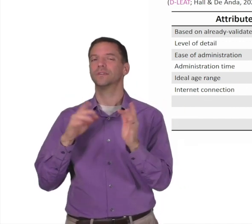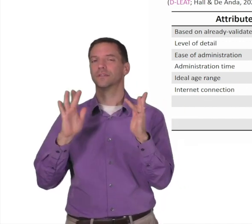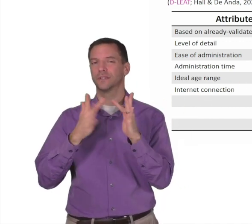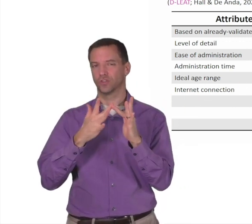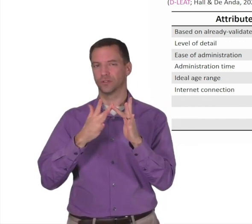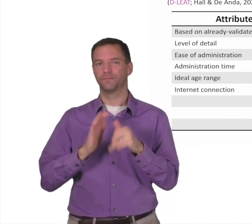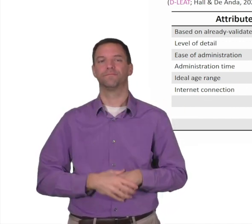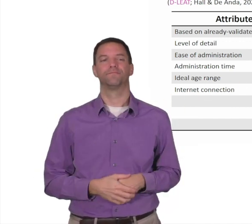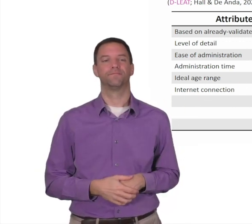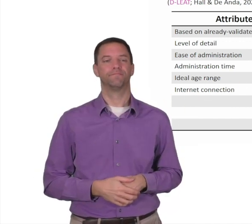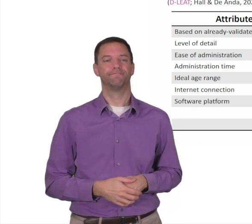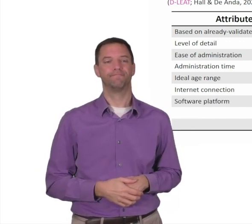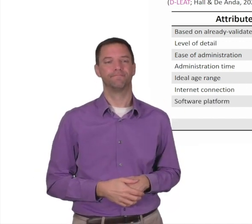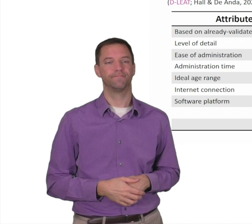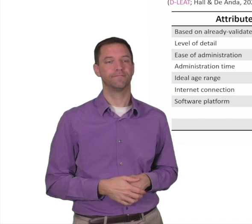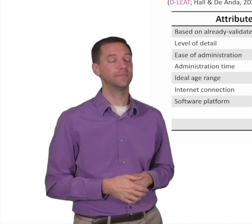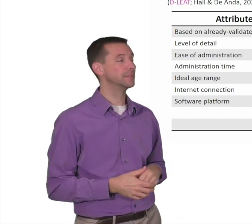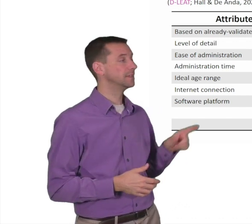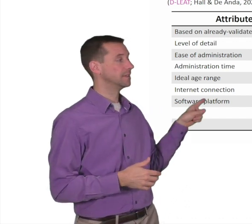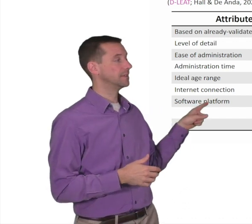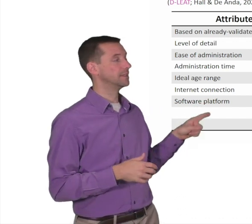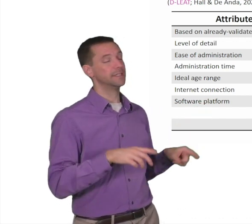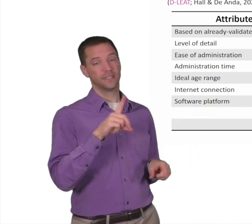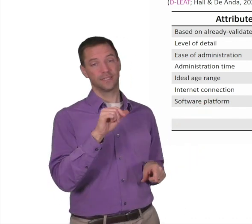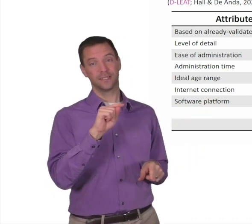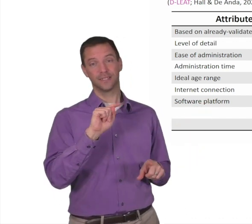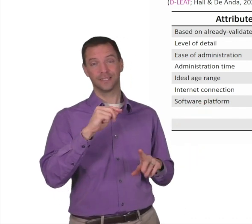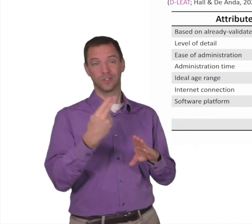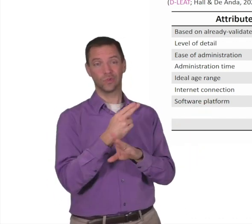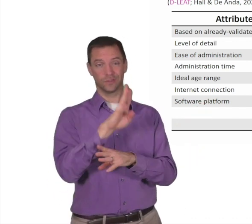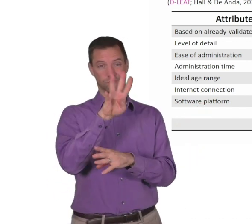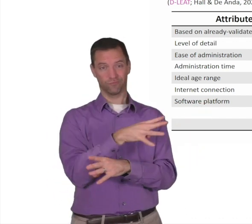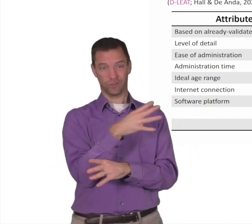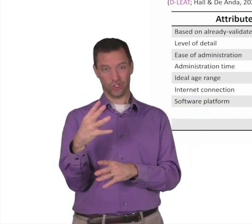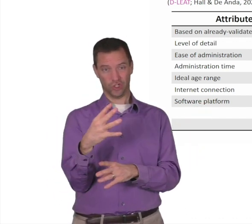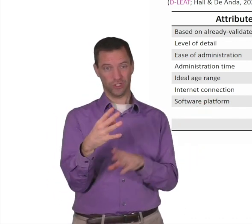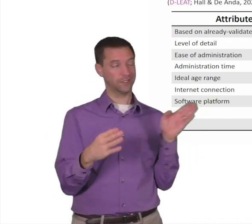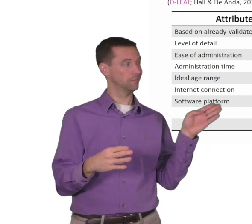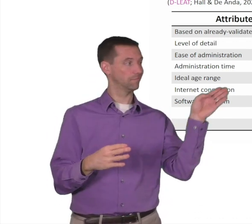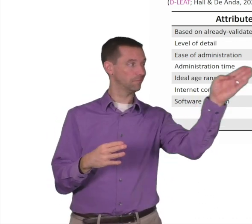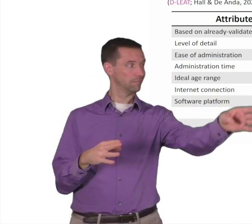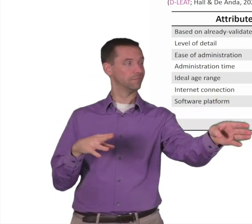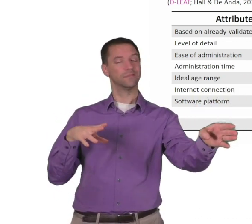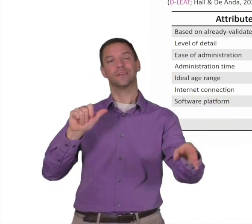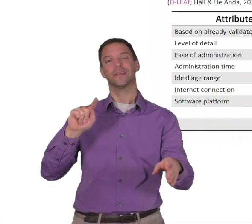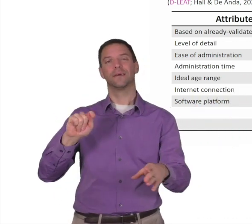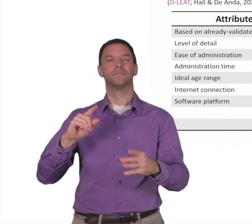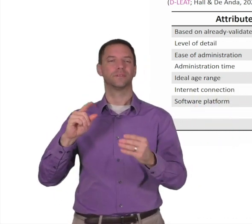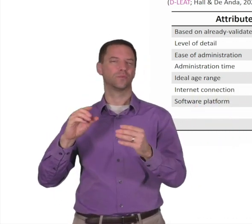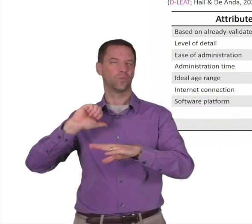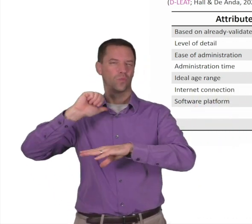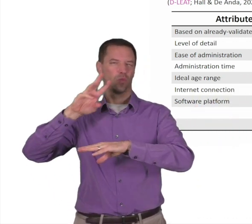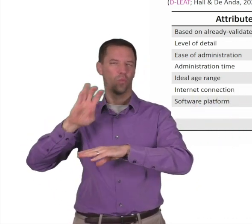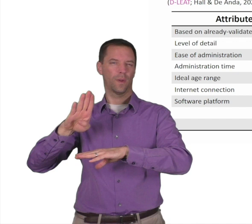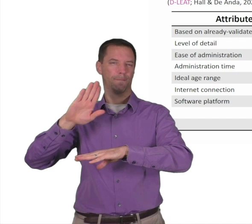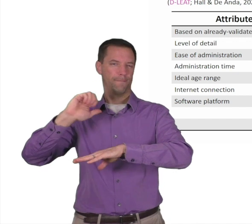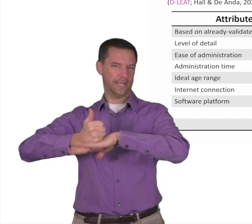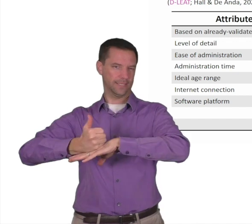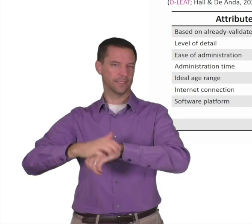LAPT definitely does. And regarding the software platform, the D-LEAT is spreadsheet-based, whereas the LAPT